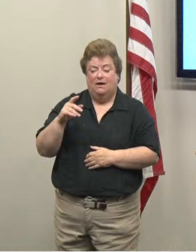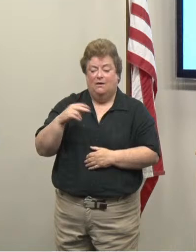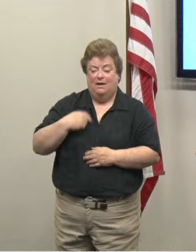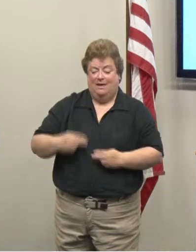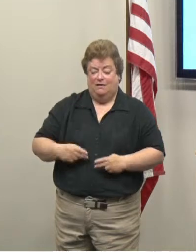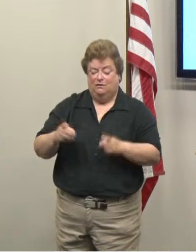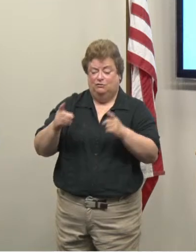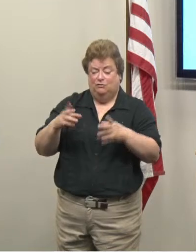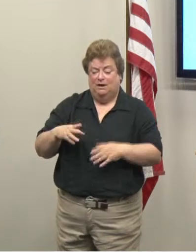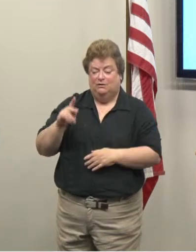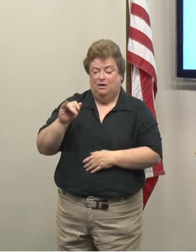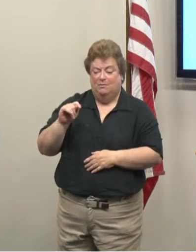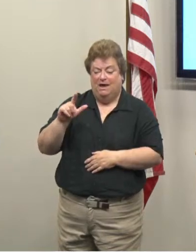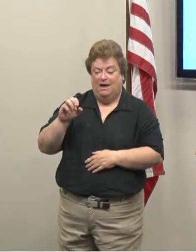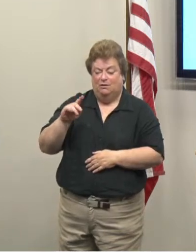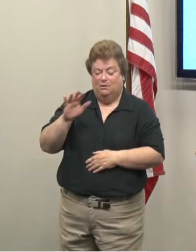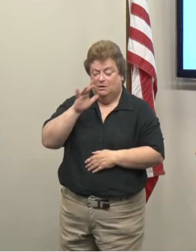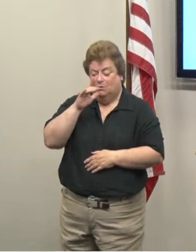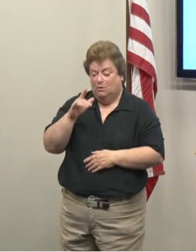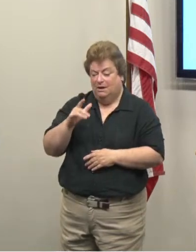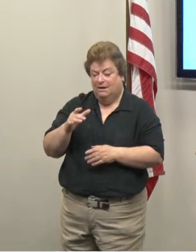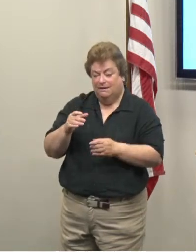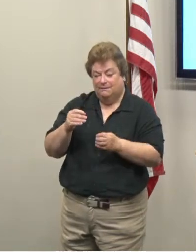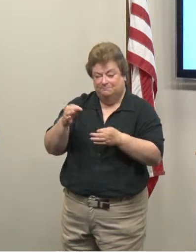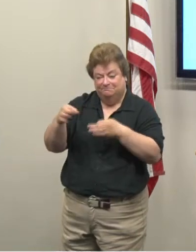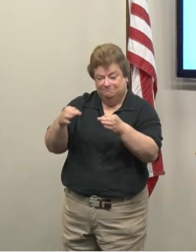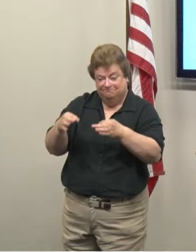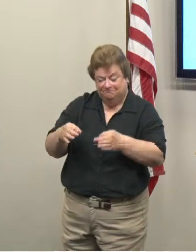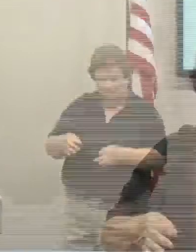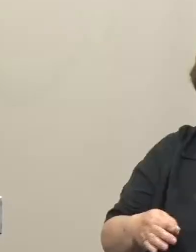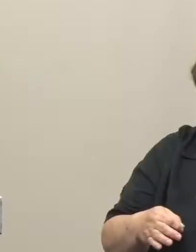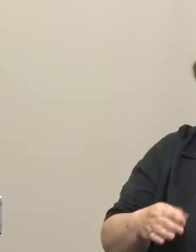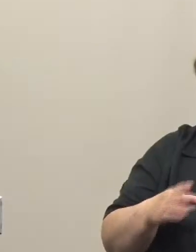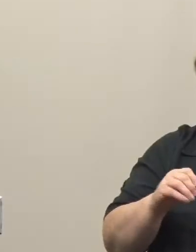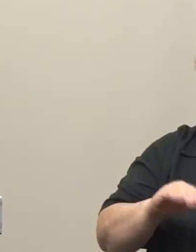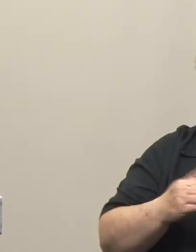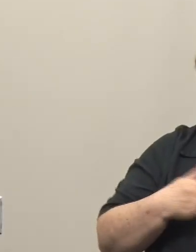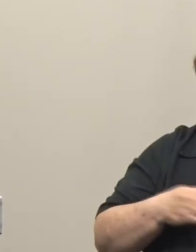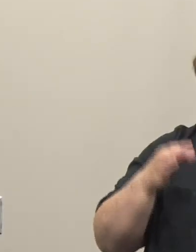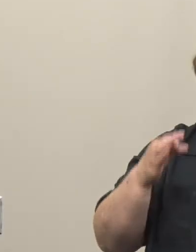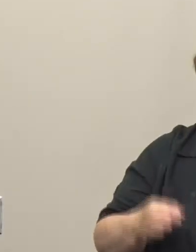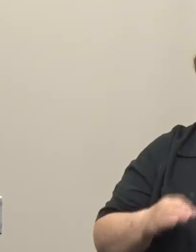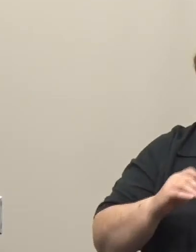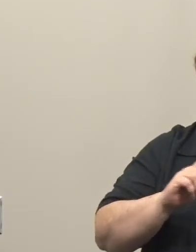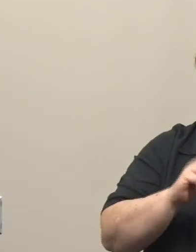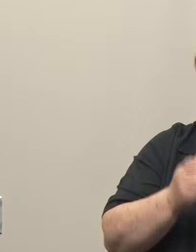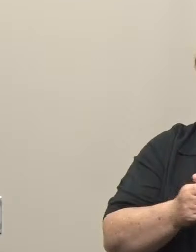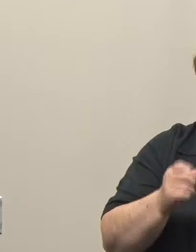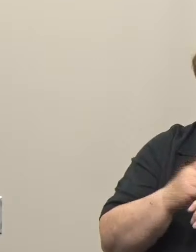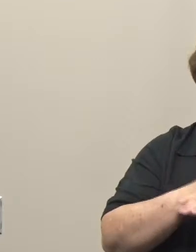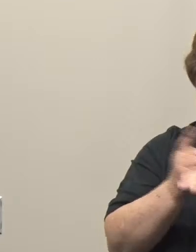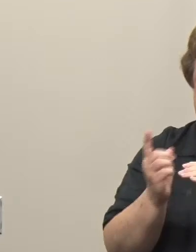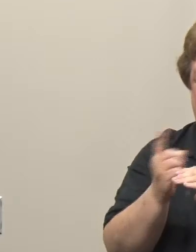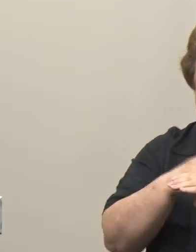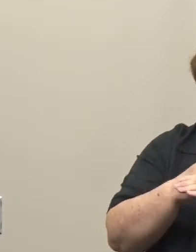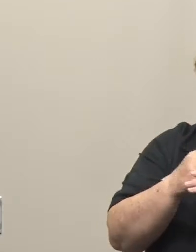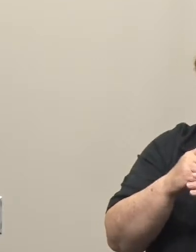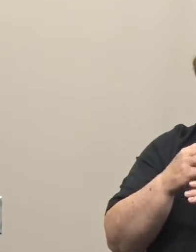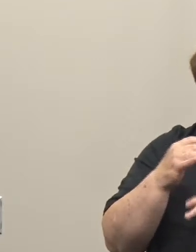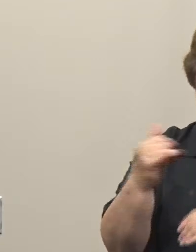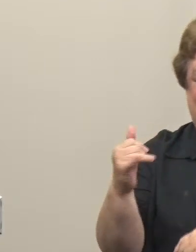will give us an update on all of our indicators and how the determination for the dial change was made. Over to you,